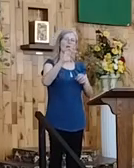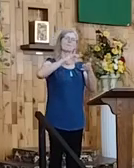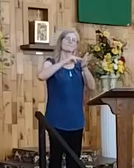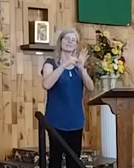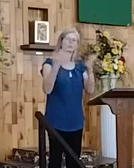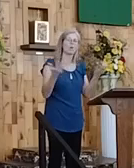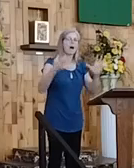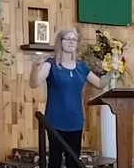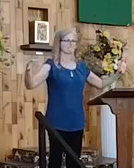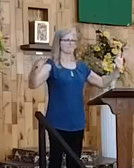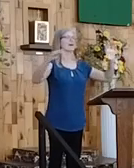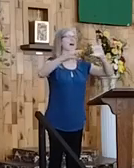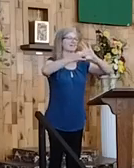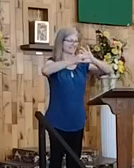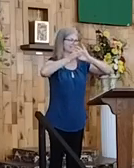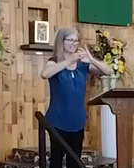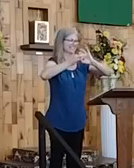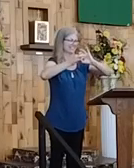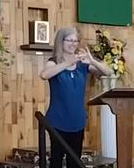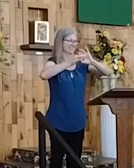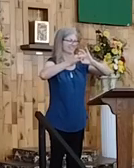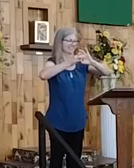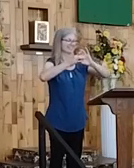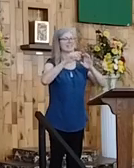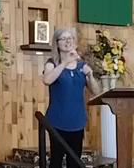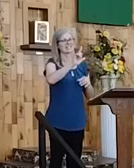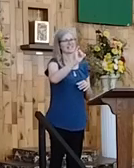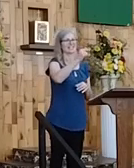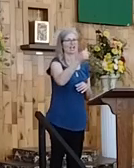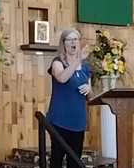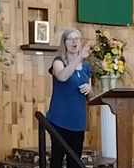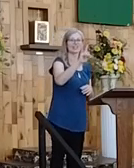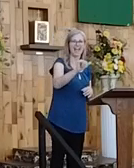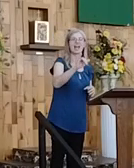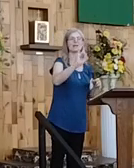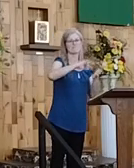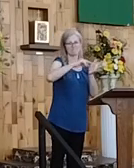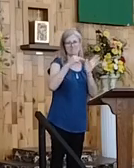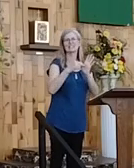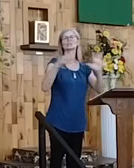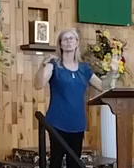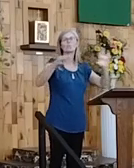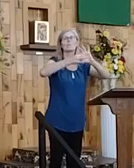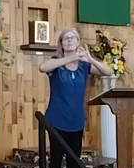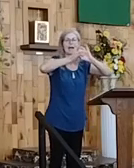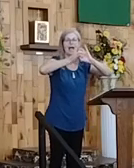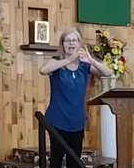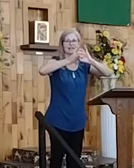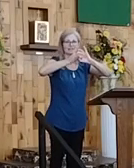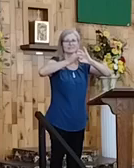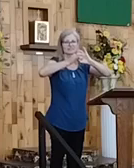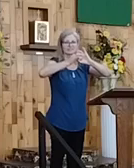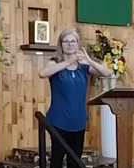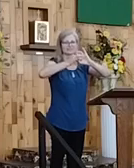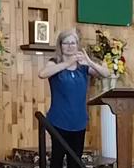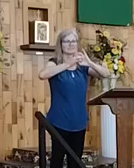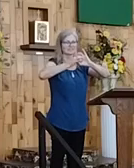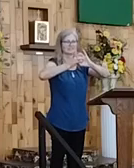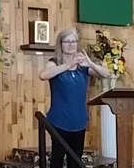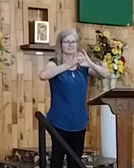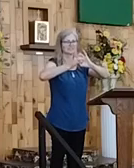together. And ligare is to bind. To bind. and it's